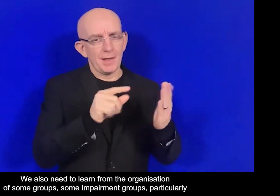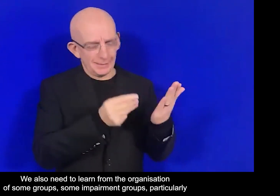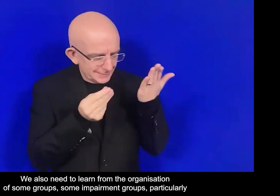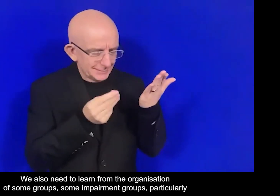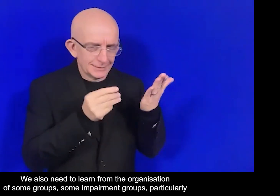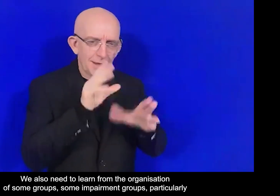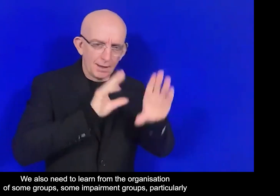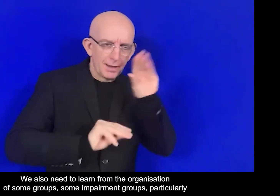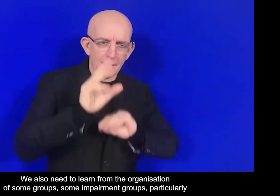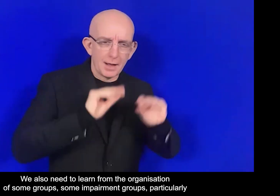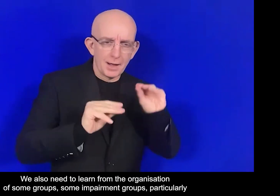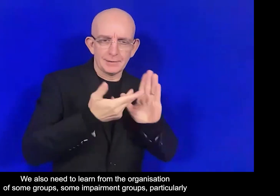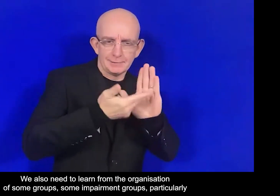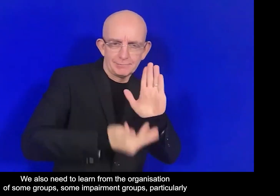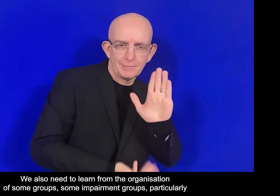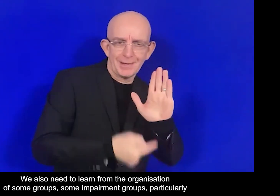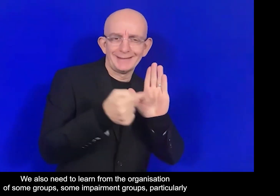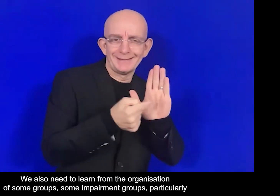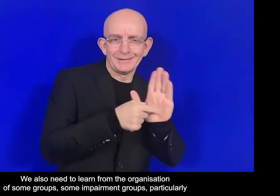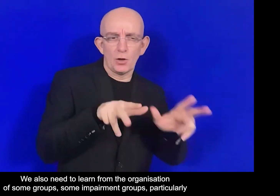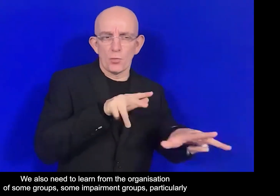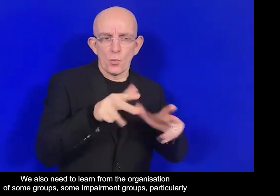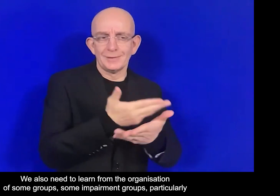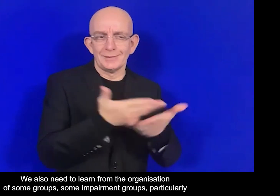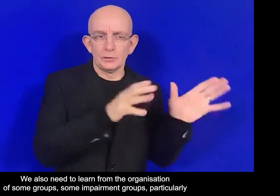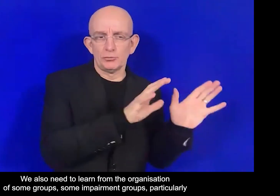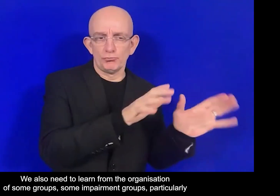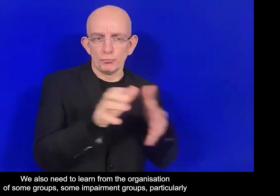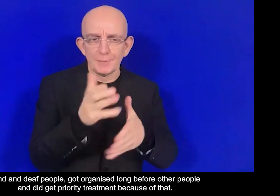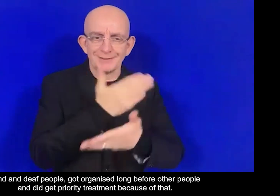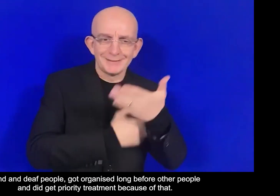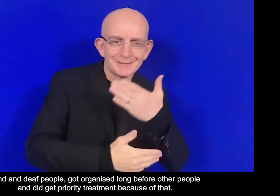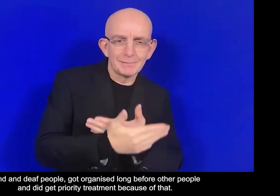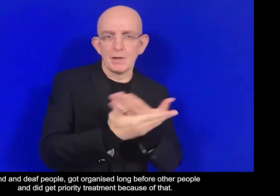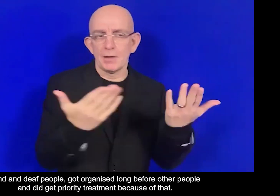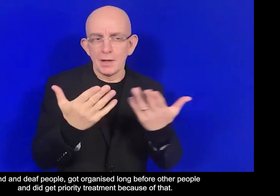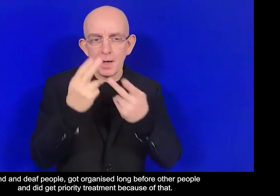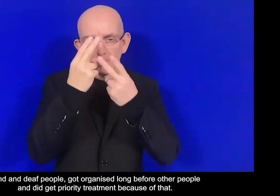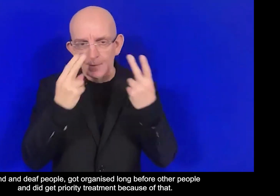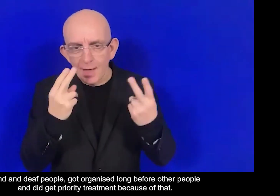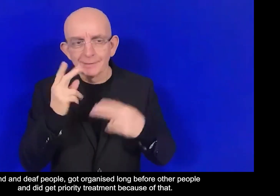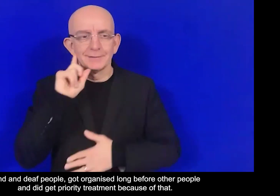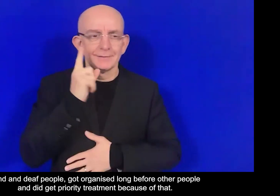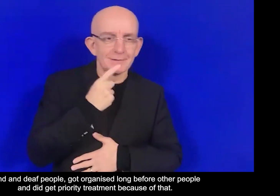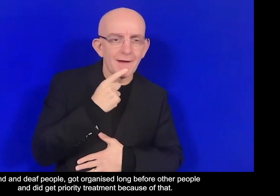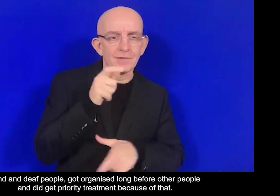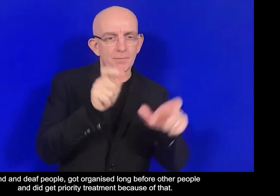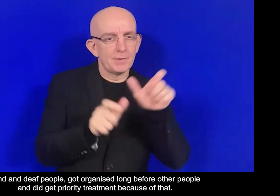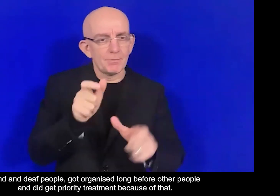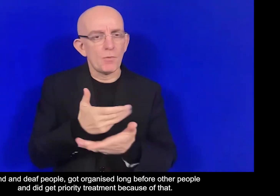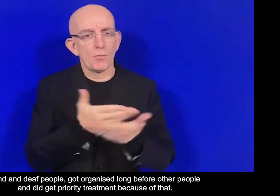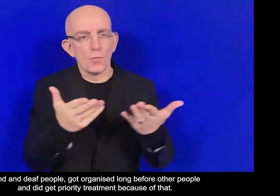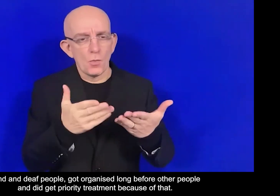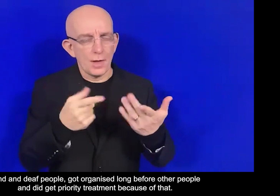from the organization of some groups, some impairment groups, particularly blind and deaf people, got organized long before